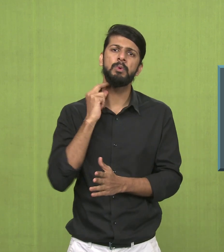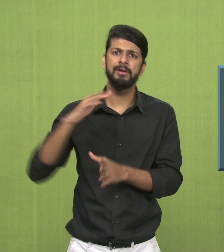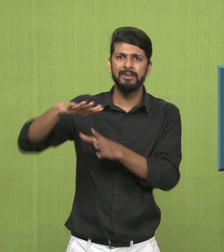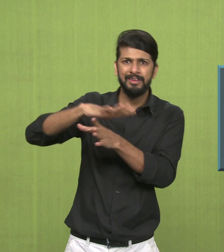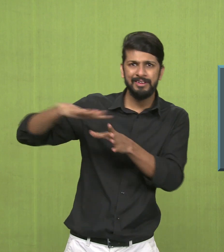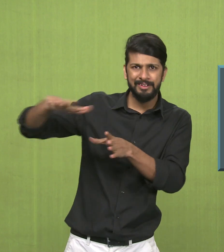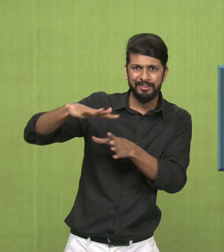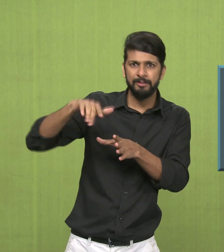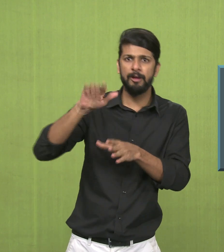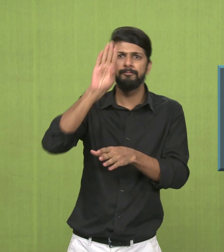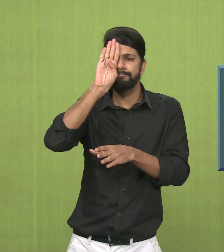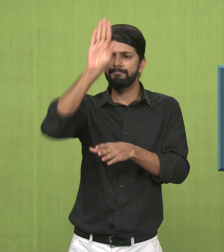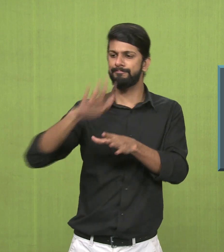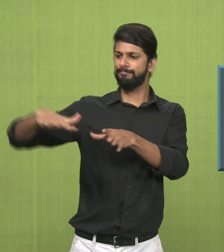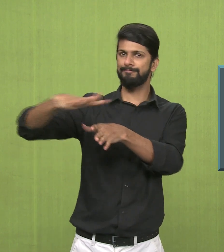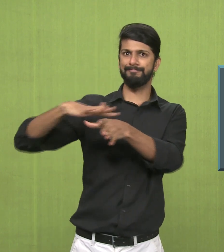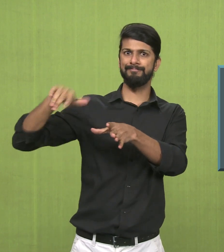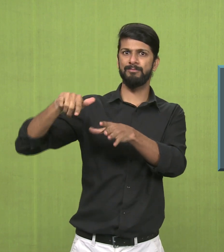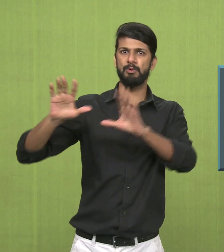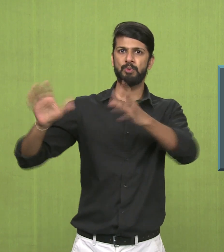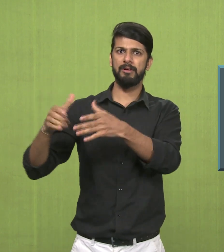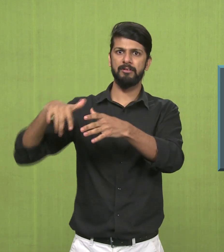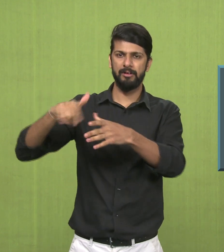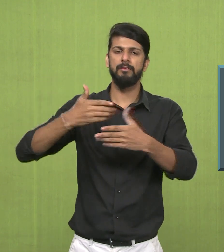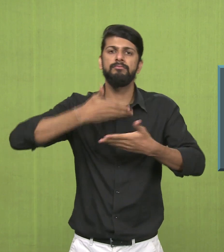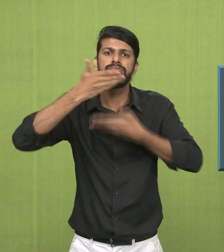at the Travancore, where there was a painter